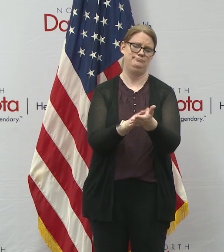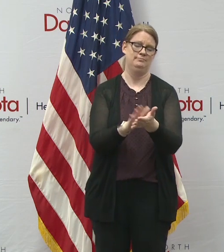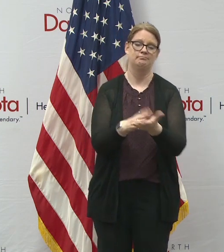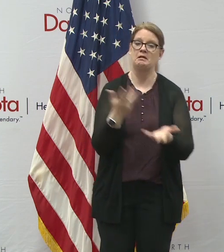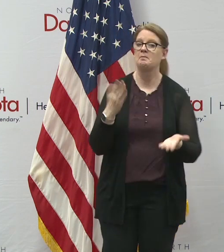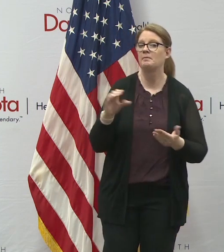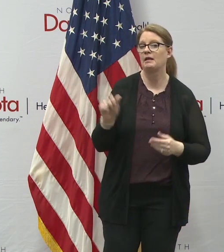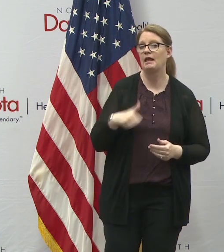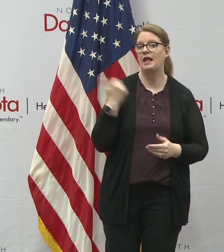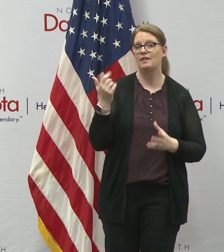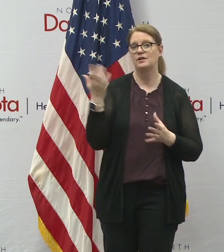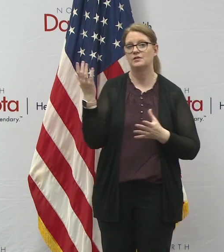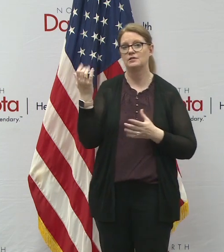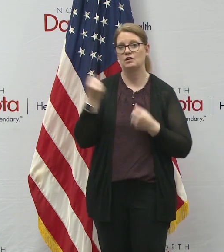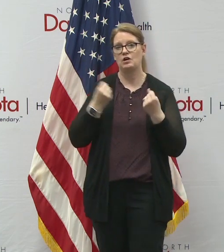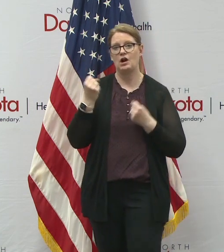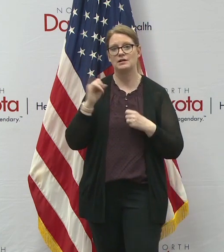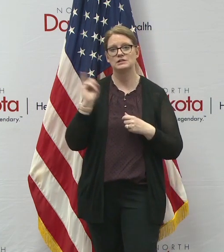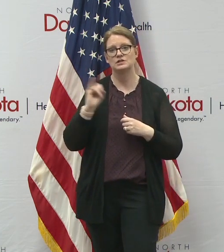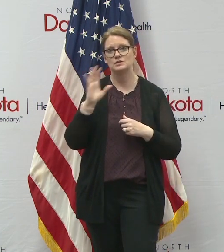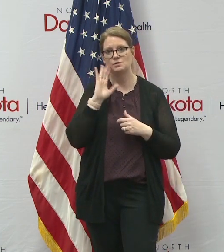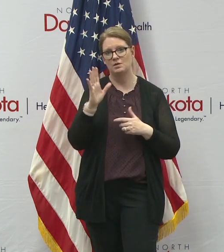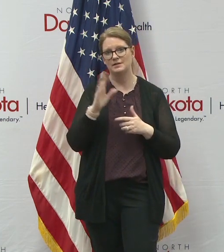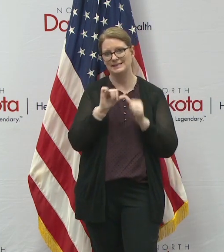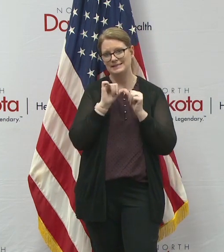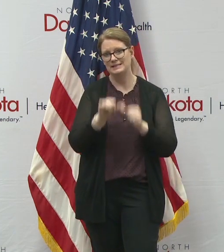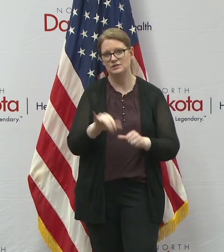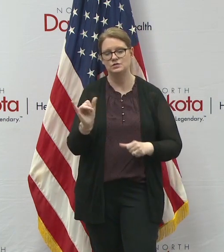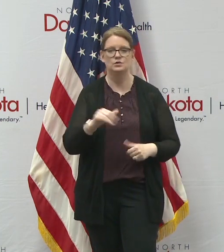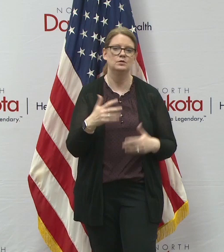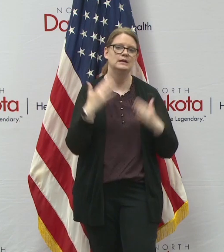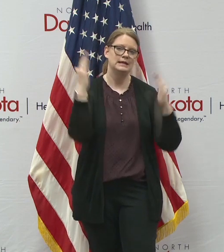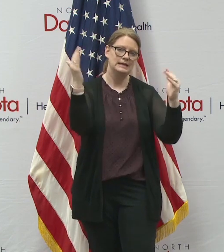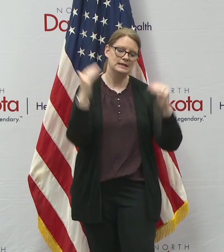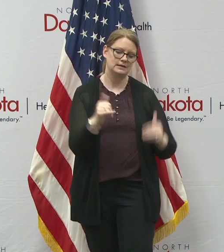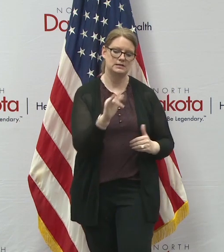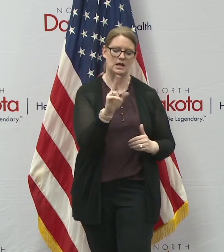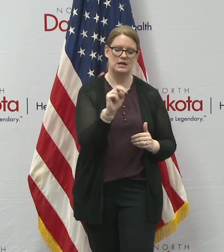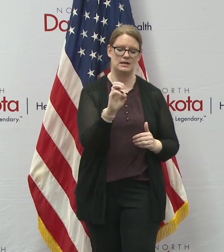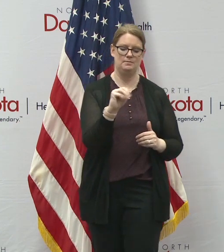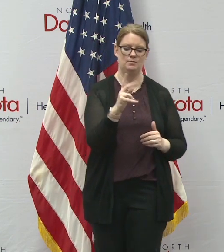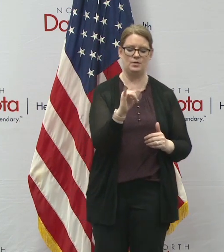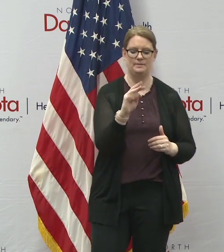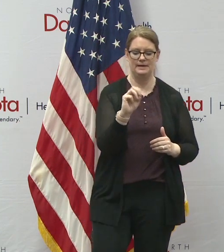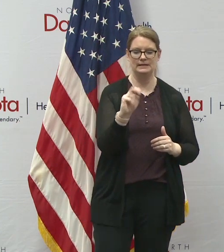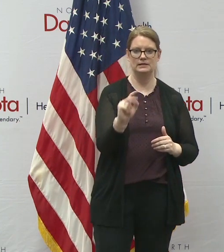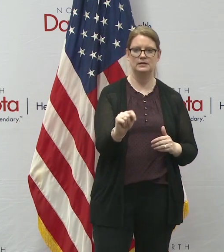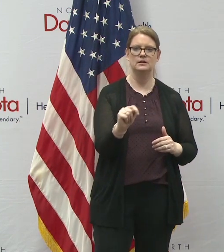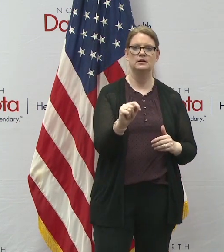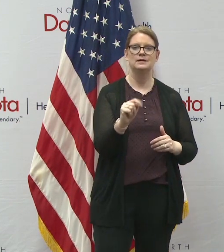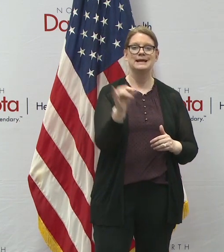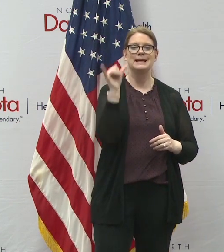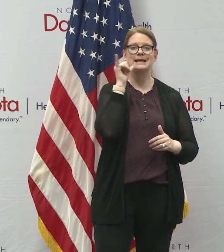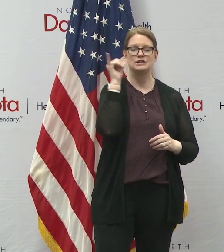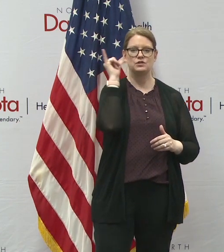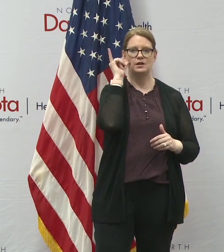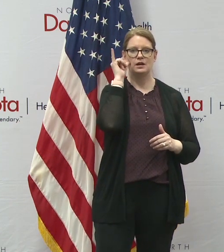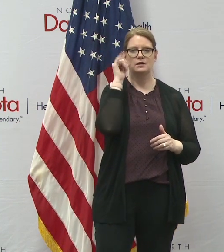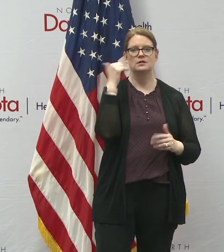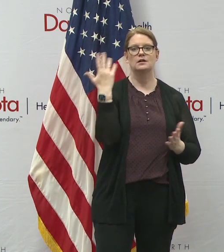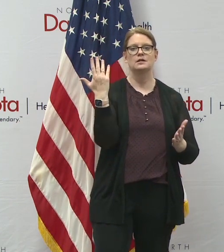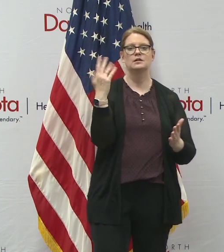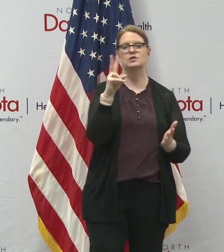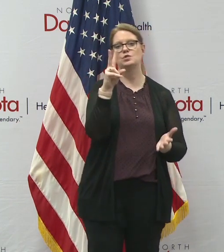car insurance companies will follow. Next topic. Unemployment. Yesterday we had another